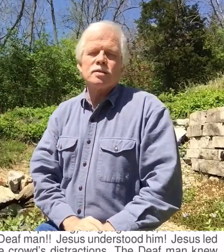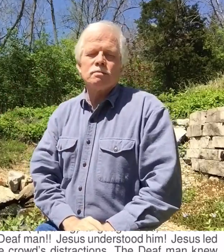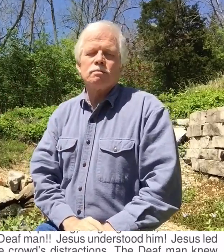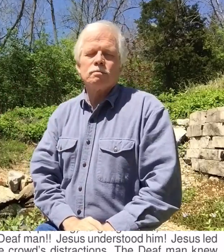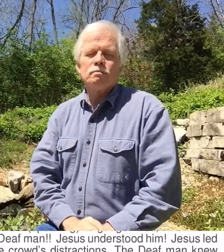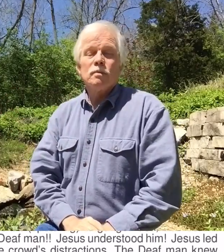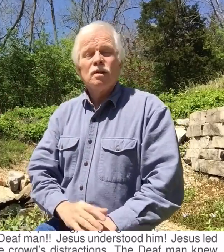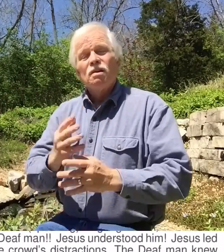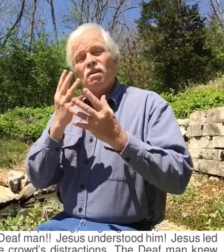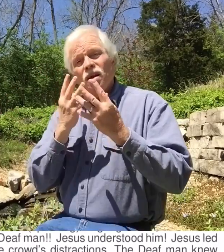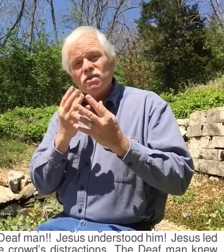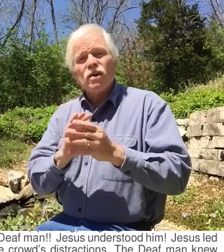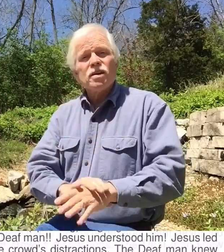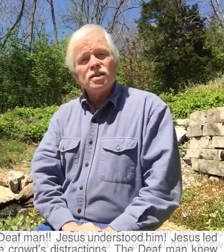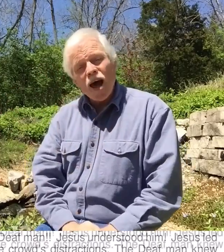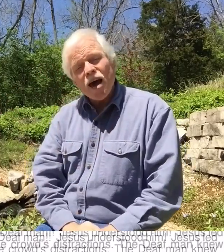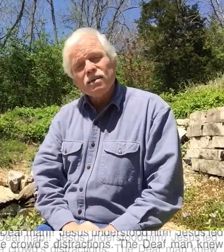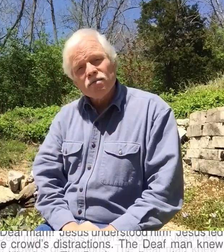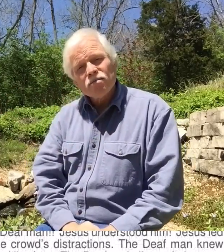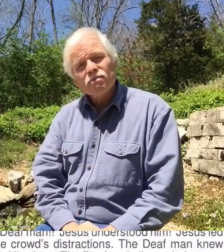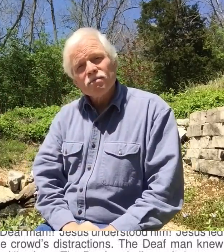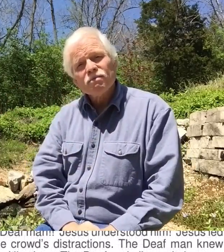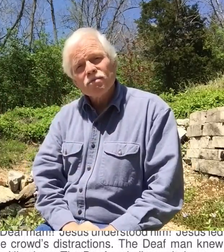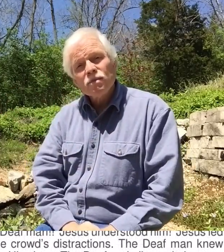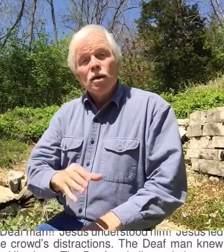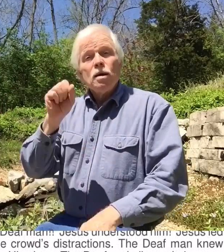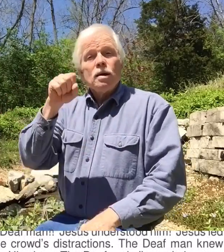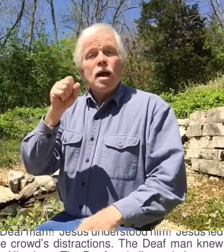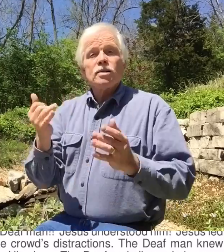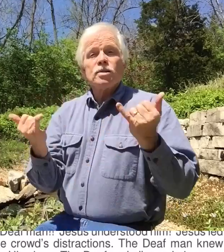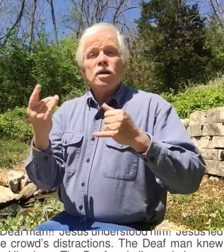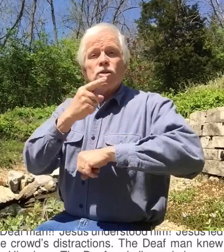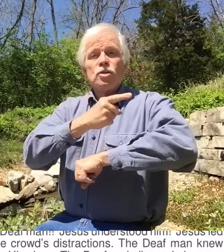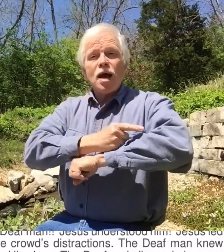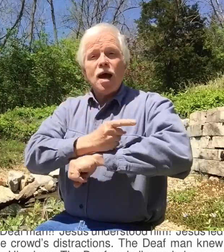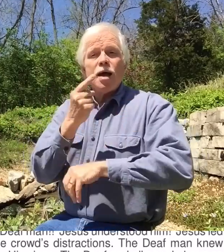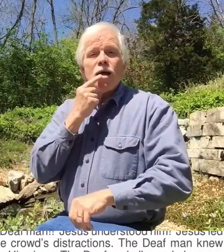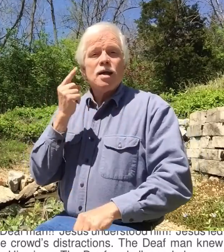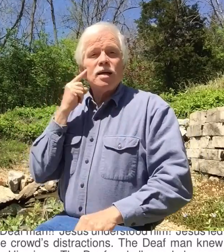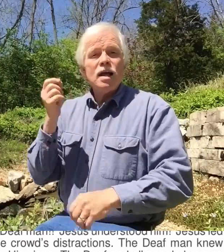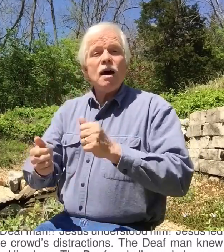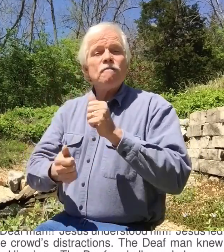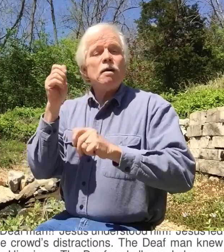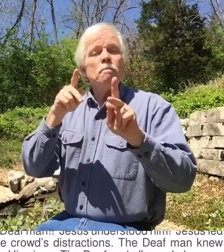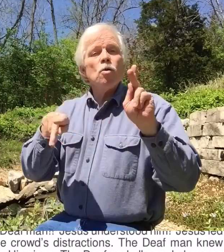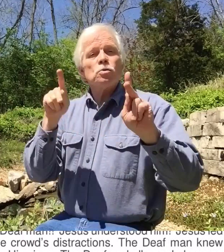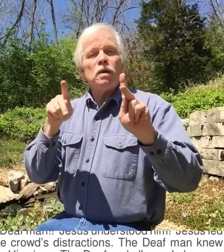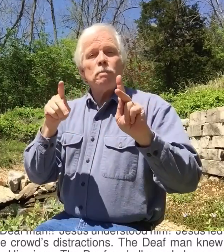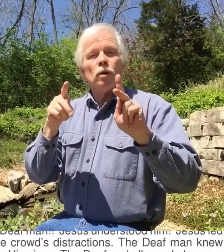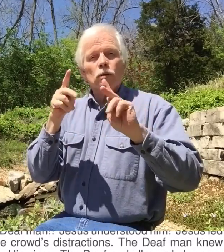it's very sad yes today the deaf and most people